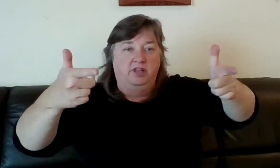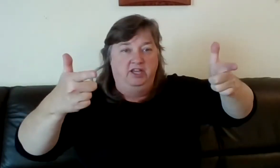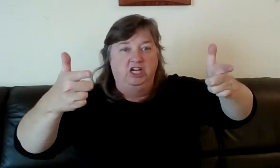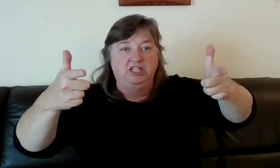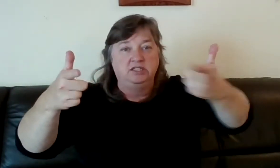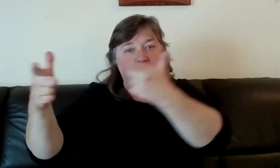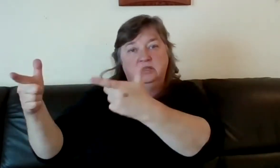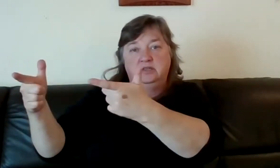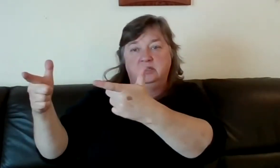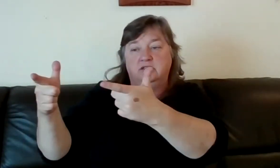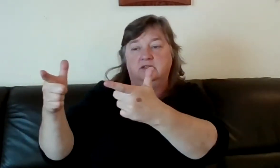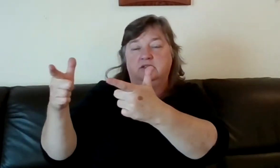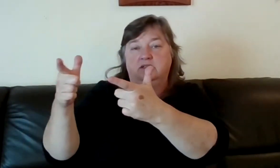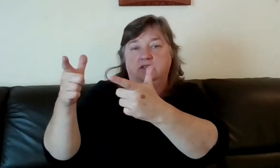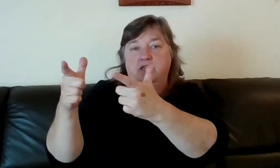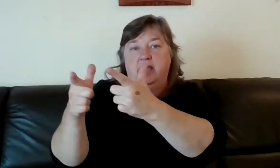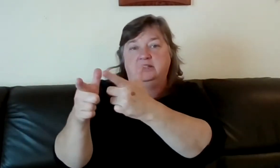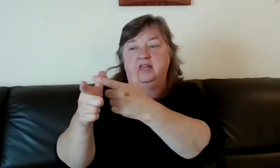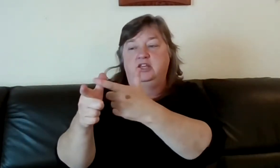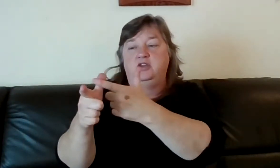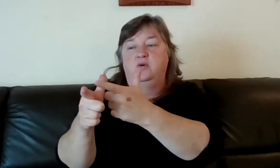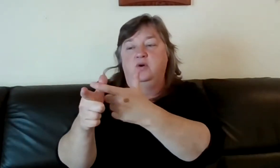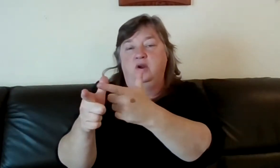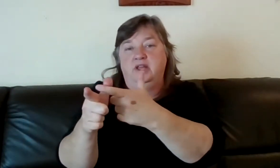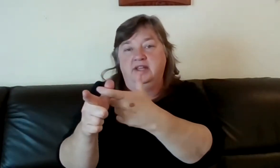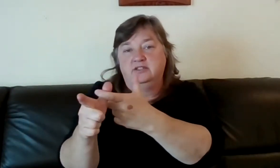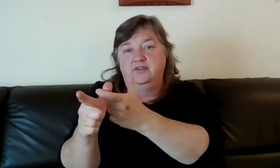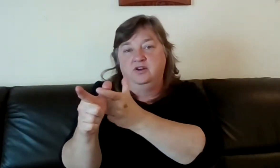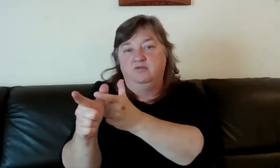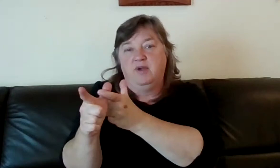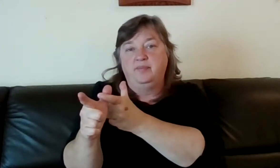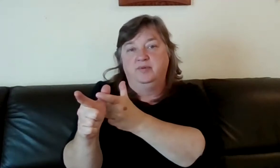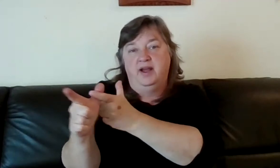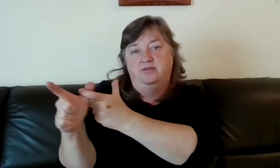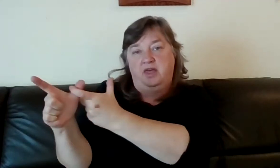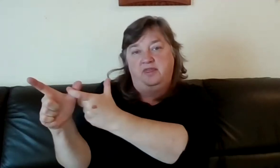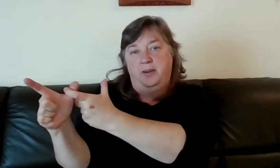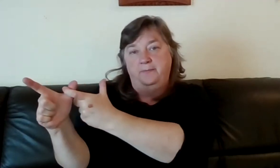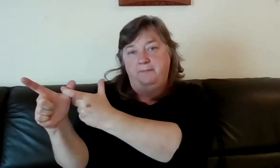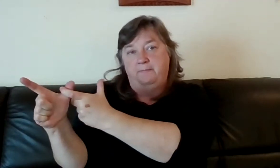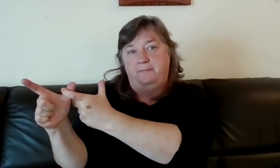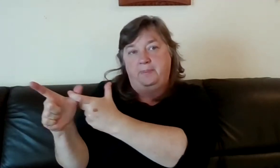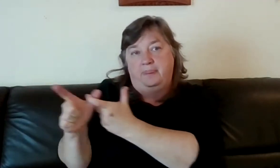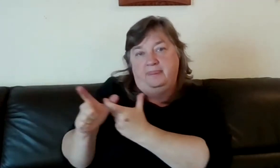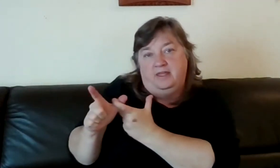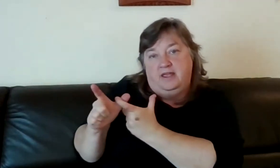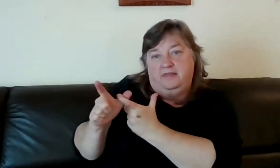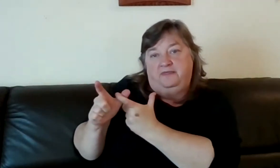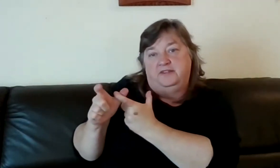like guns, and take your index finger and wrap around a thumb. And this